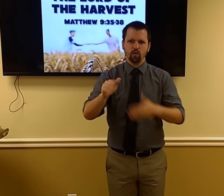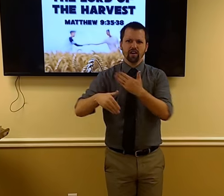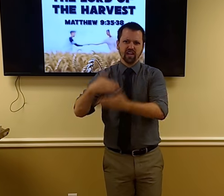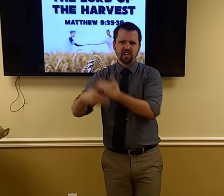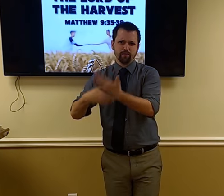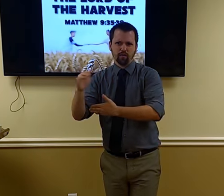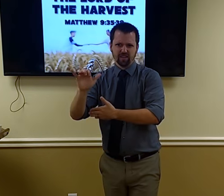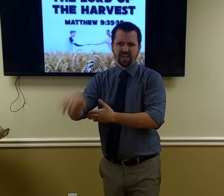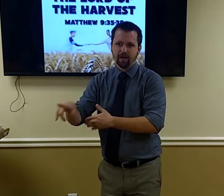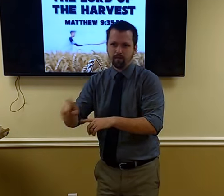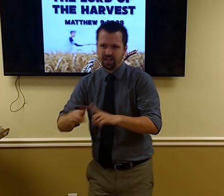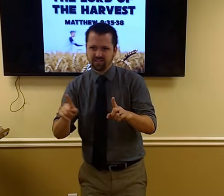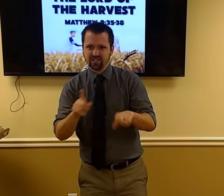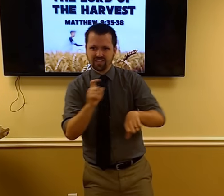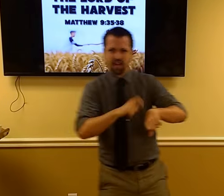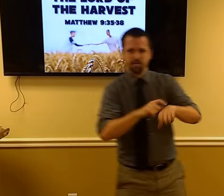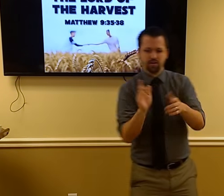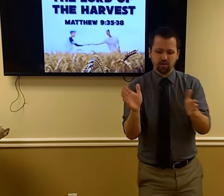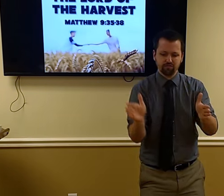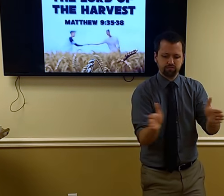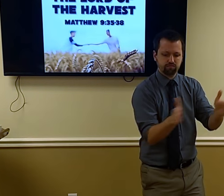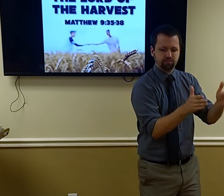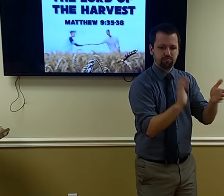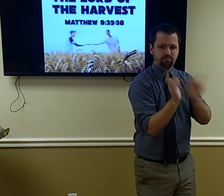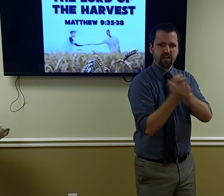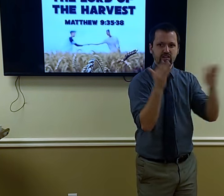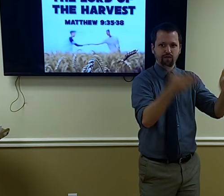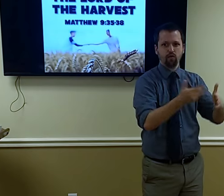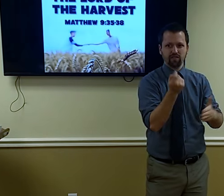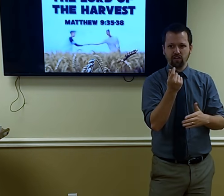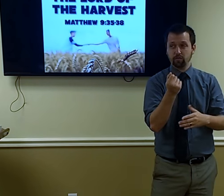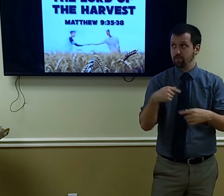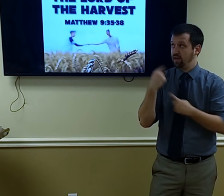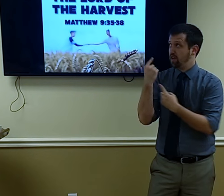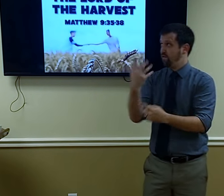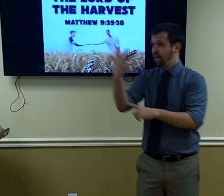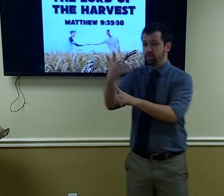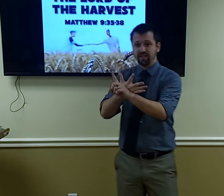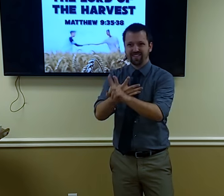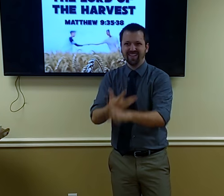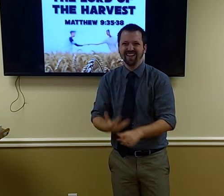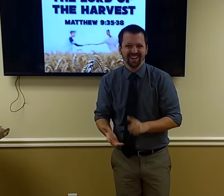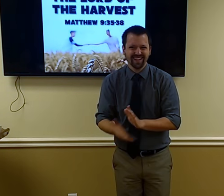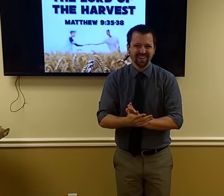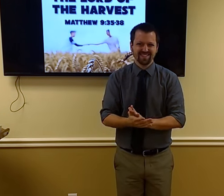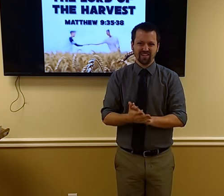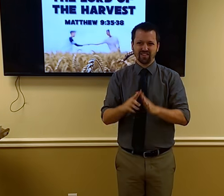We're gonna keep on with that, but it's just time to change our focus a little bit. It's been 5 months. So because I